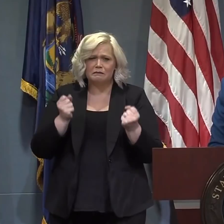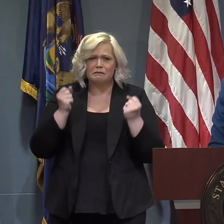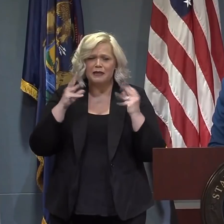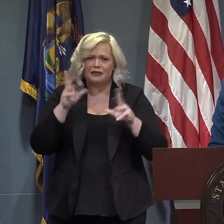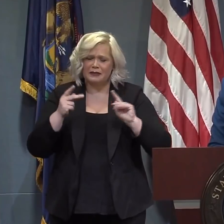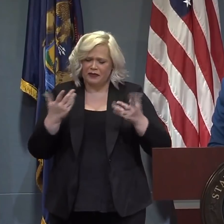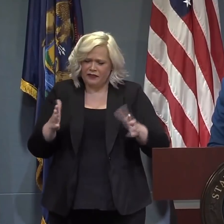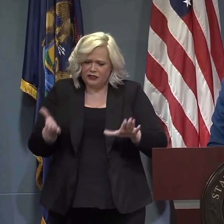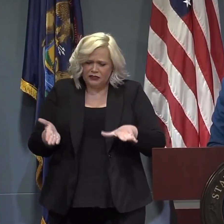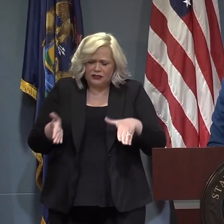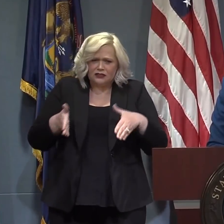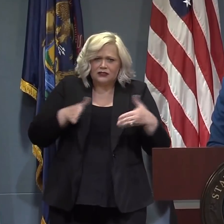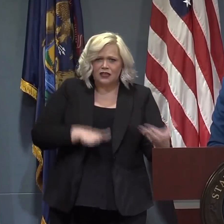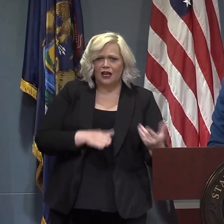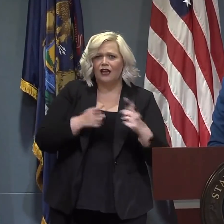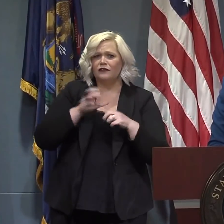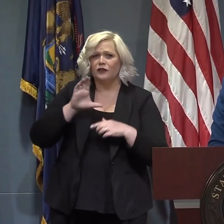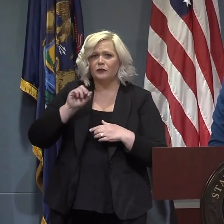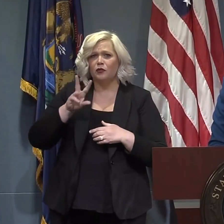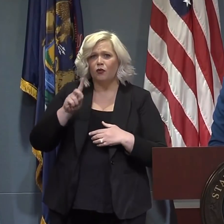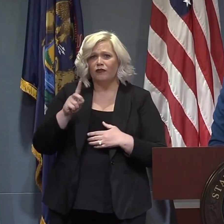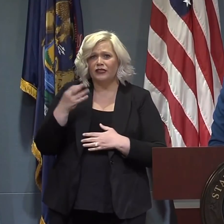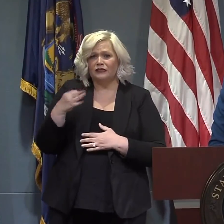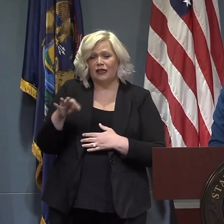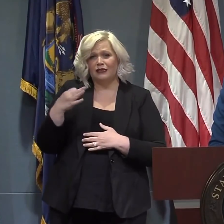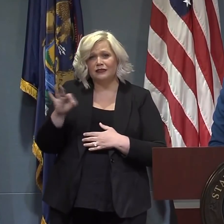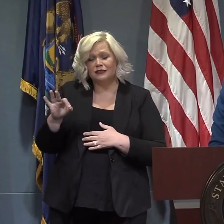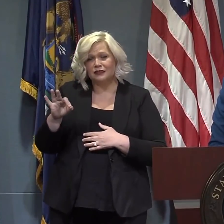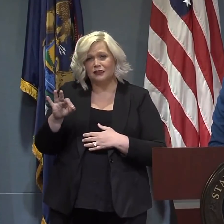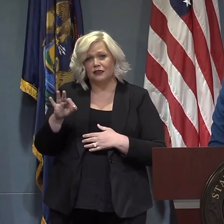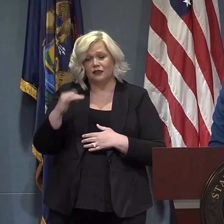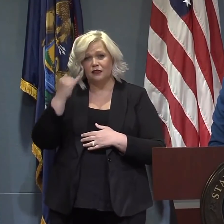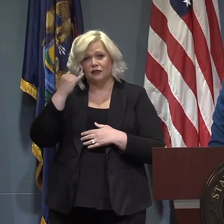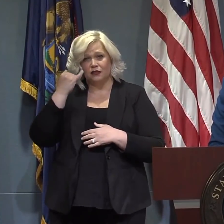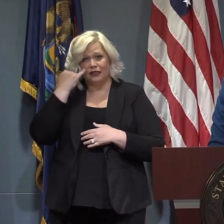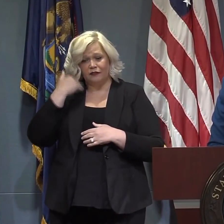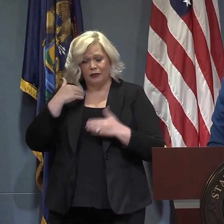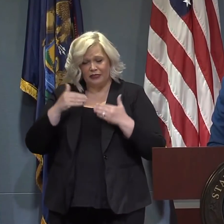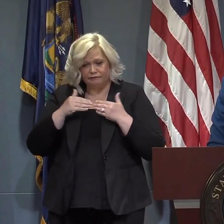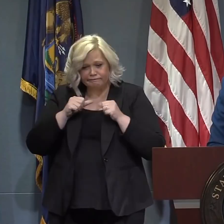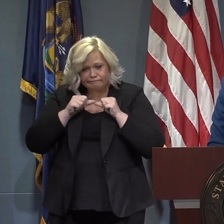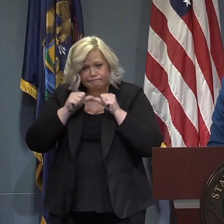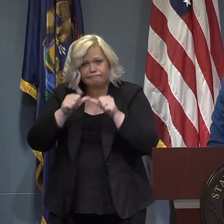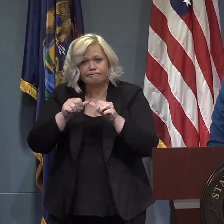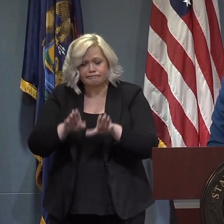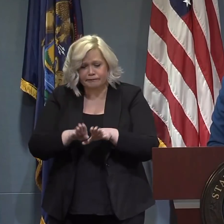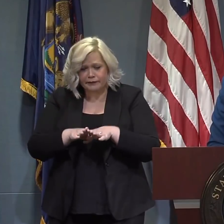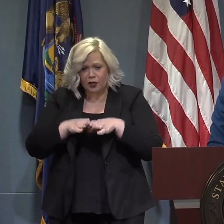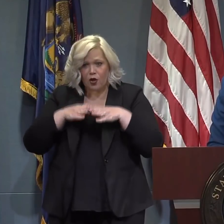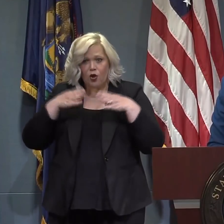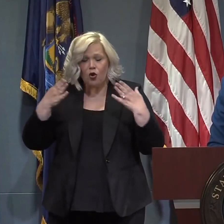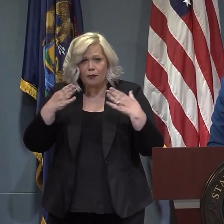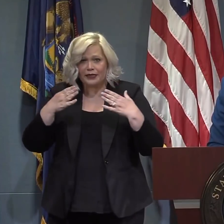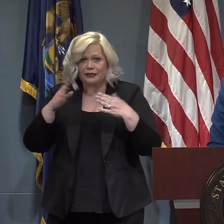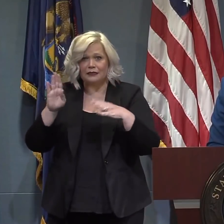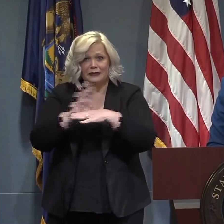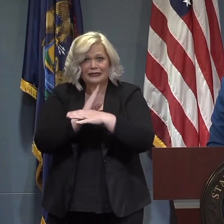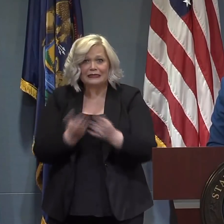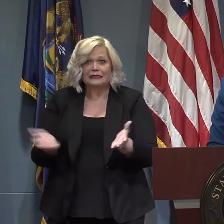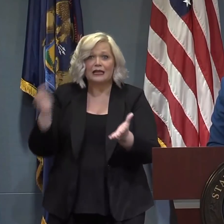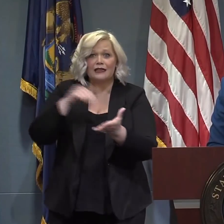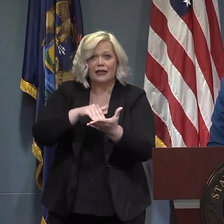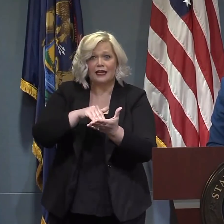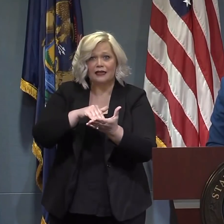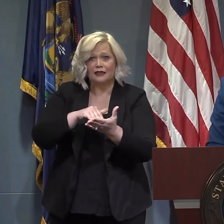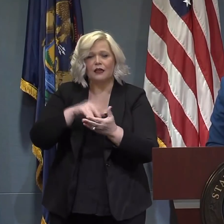from COVID-19. And as we move forward, we've got to work to re-engage our economy in a way that gets Michiganders